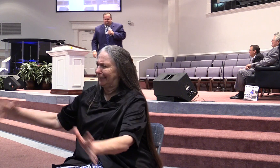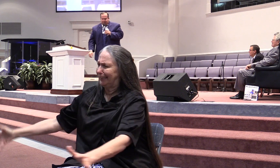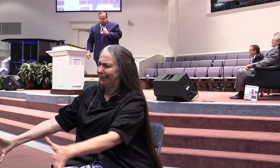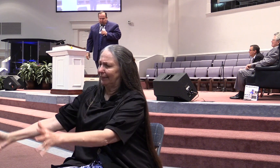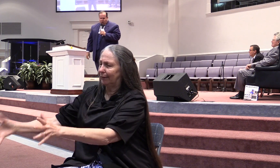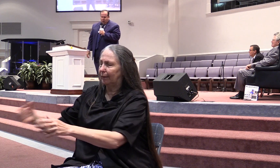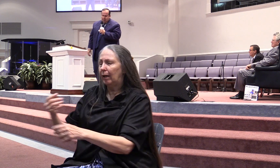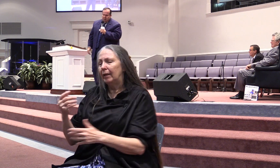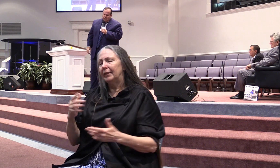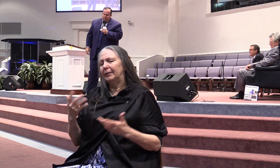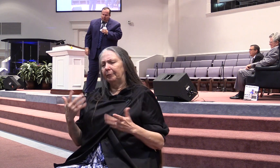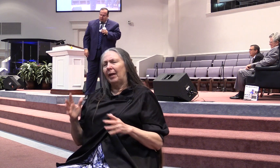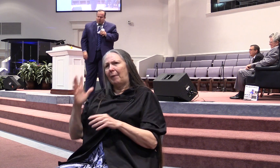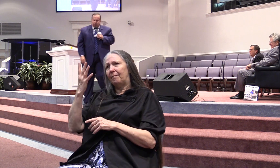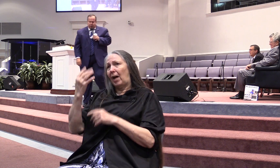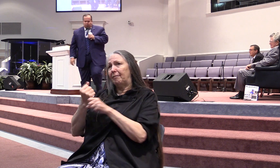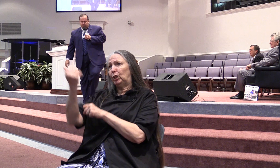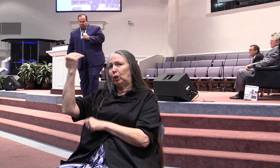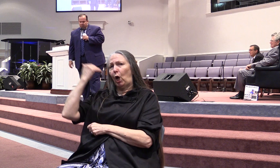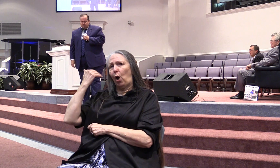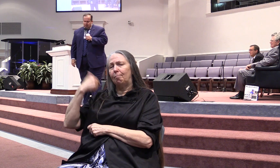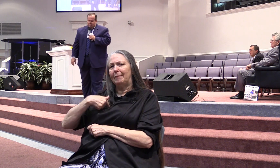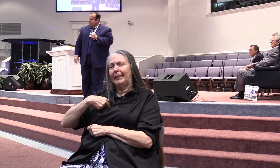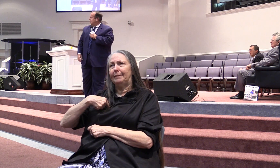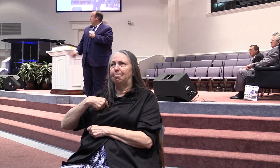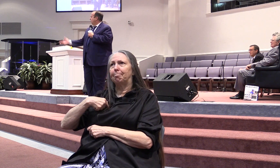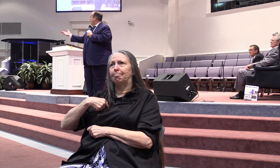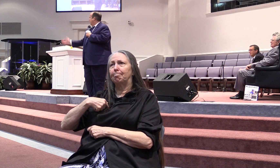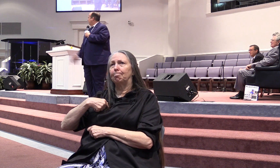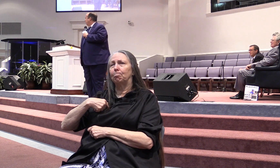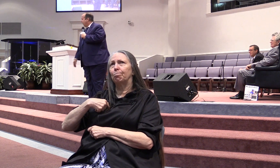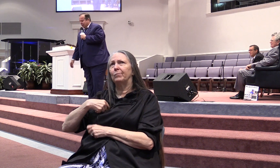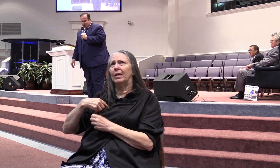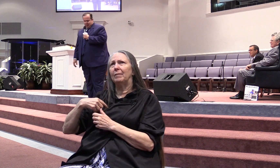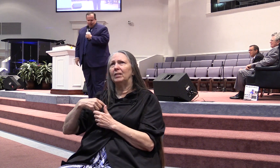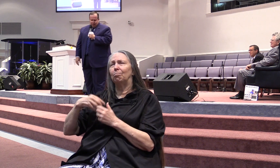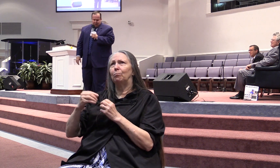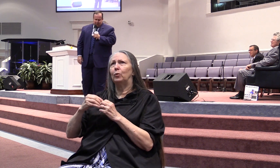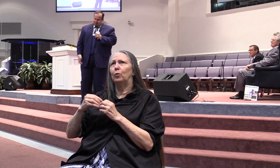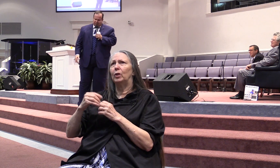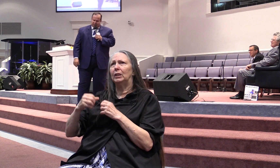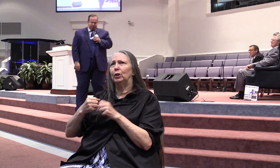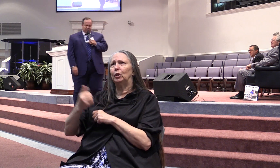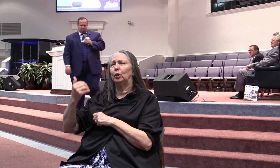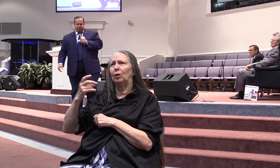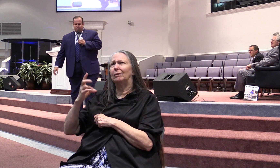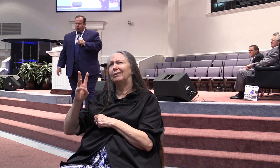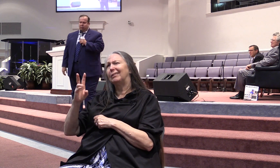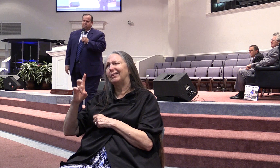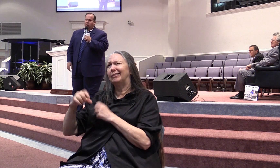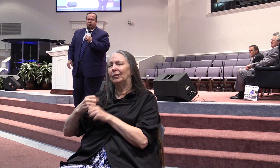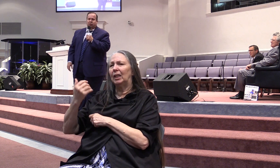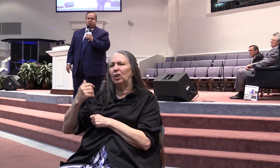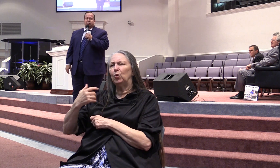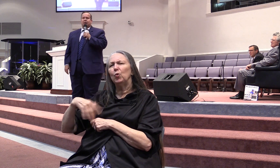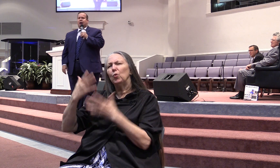About 5 years ago, I went through one of the, maybe more than that, I don't know now, 6, 7 years ago, maybe. I went through one of